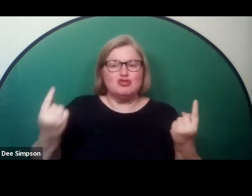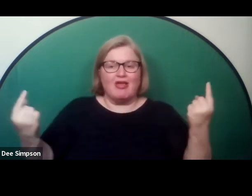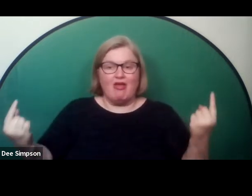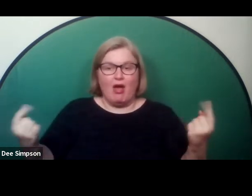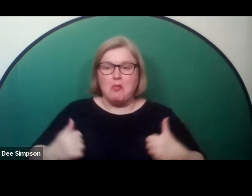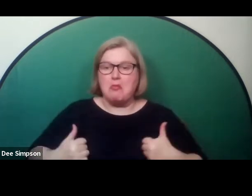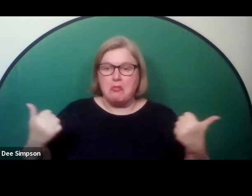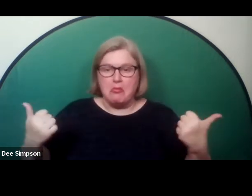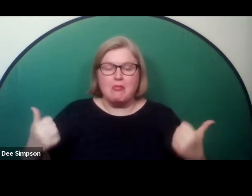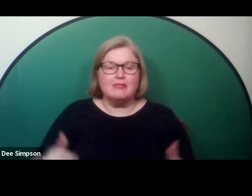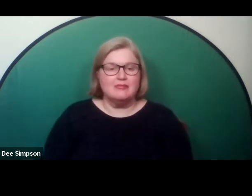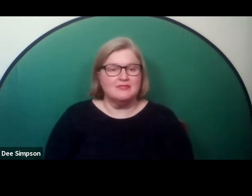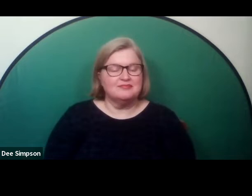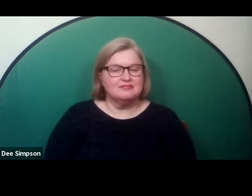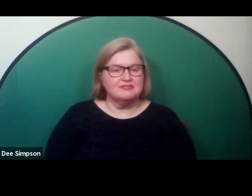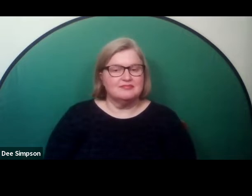Next slide.